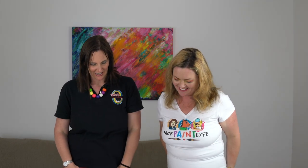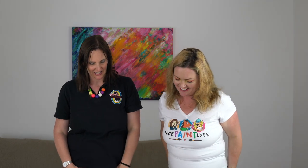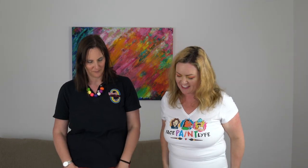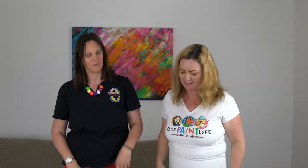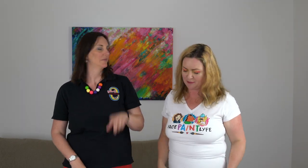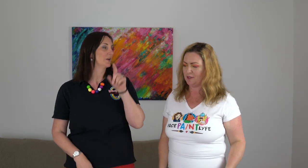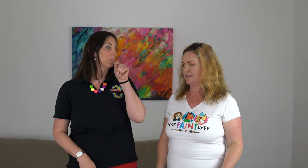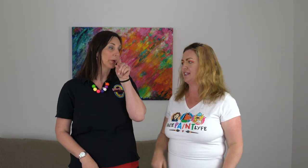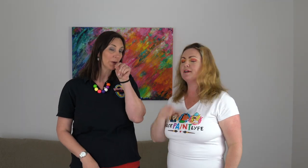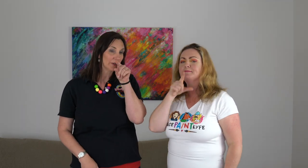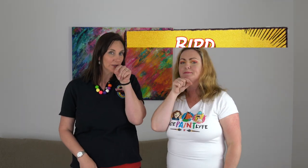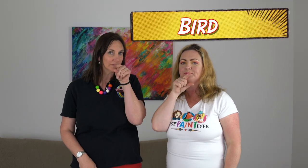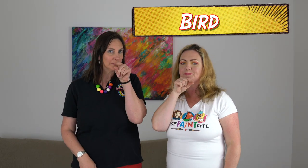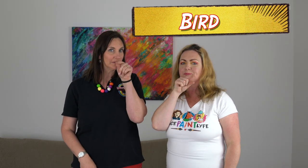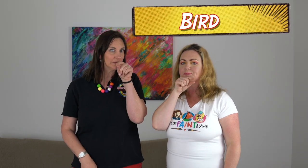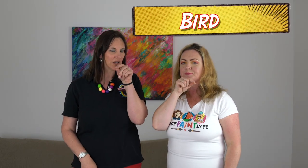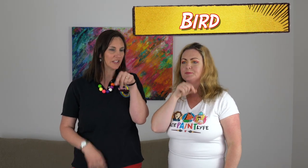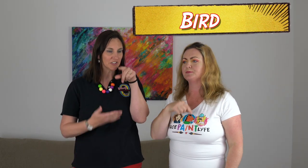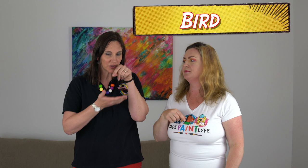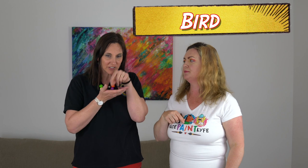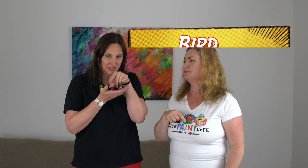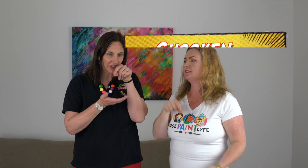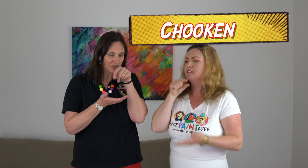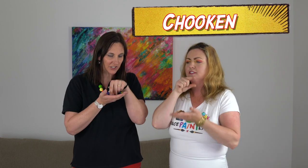Yeah, that was a good one. And then bird. Yeah. And then chicken.